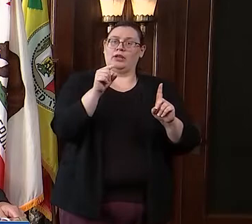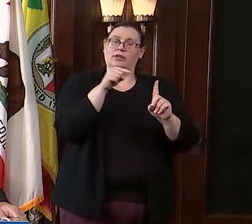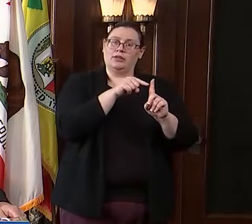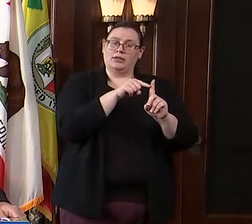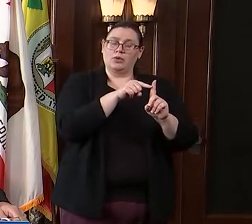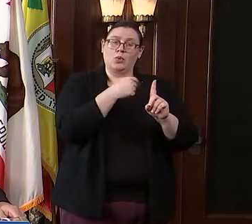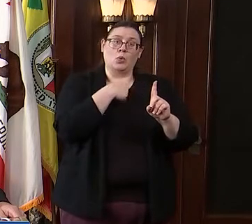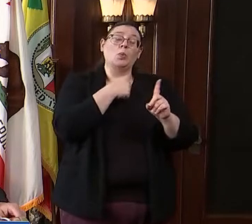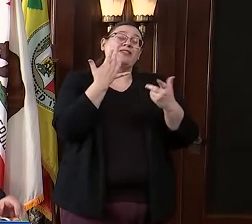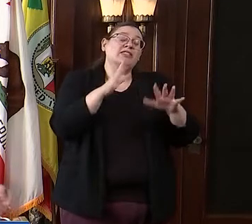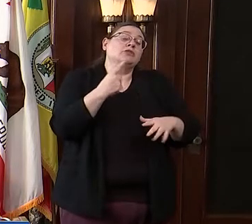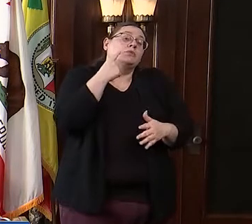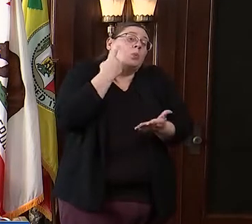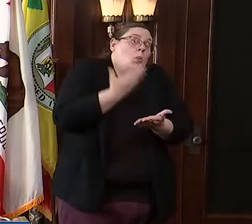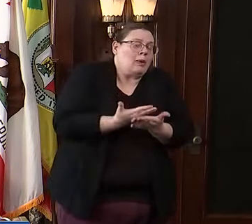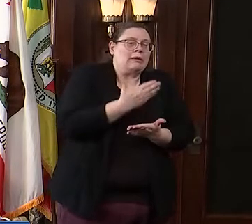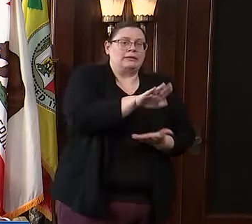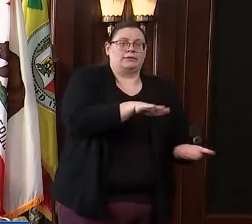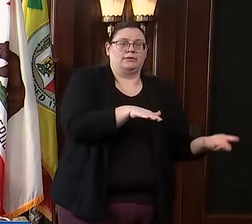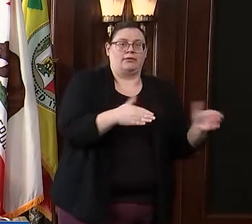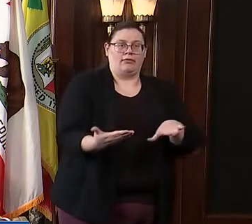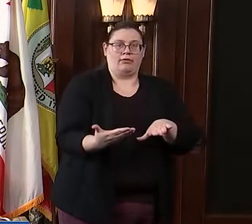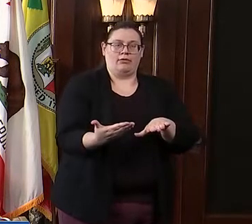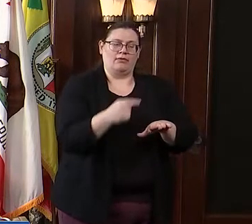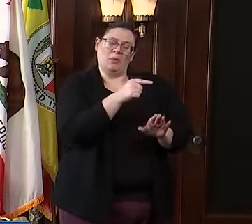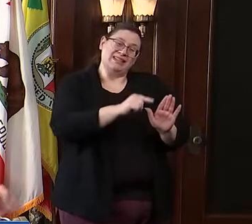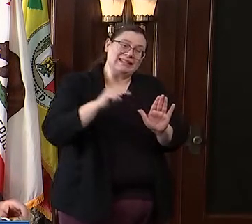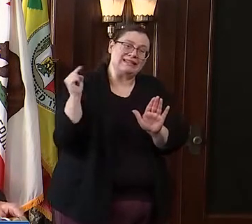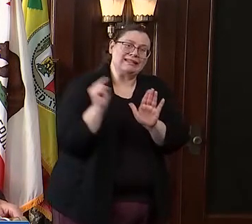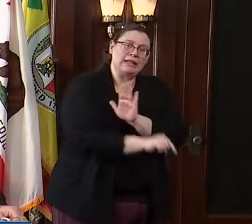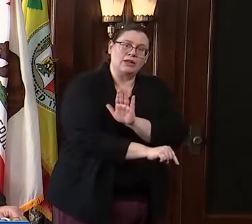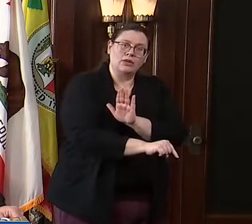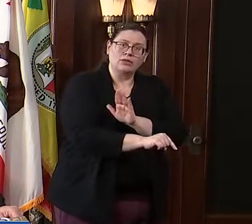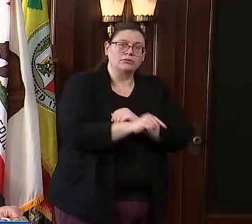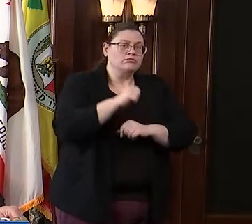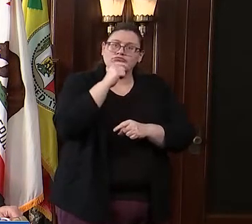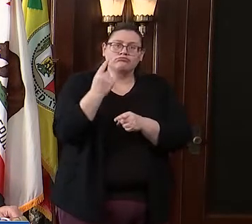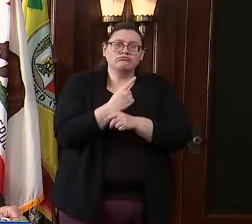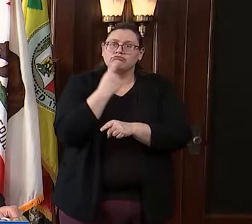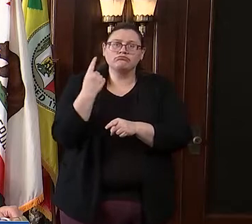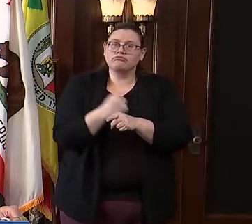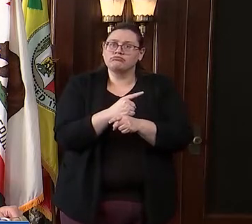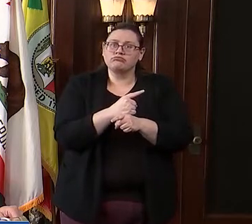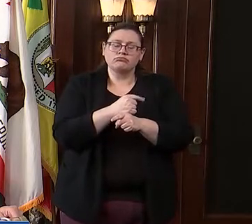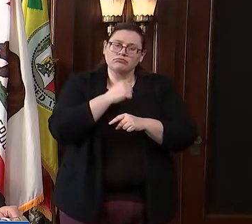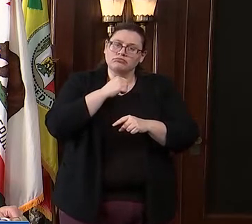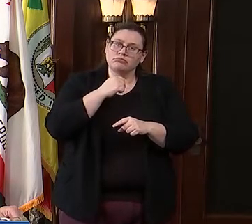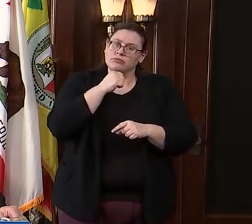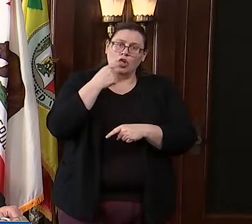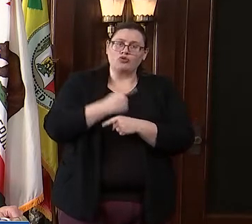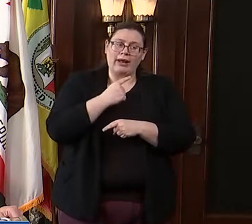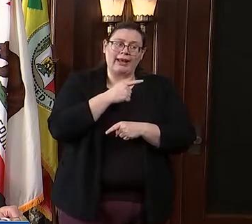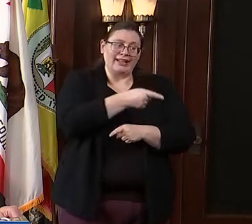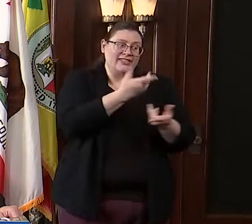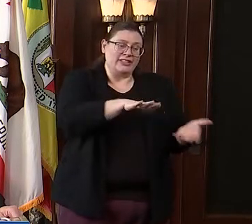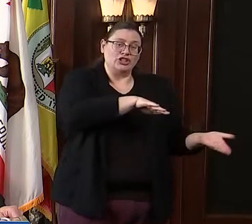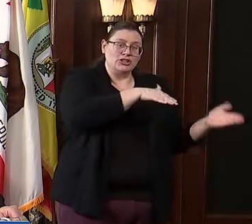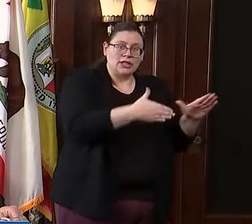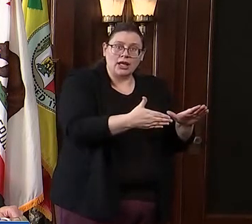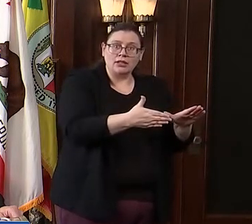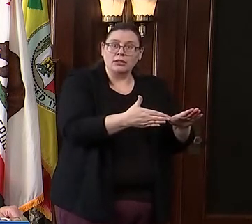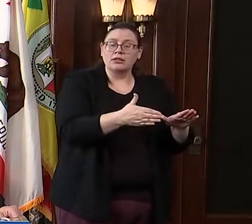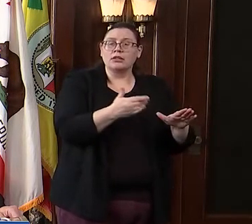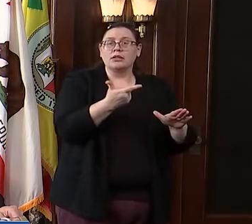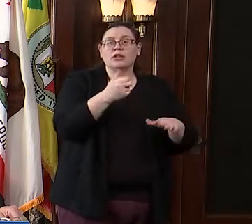before our eyes. He was killed when he should not have been. He is dead when he should be